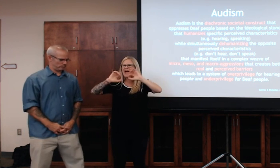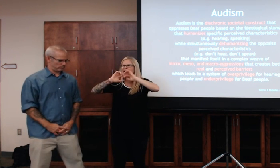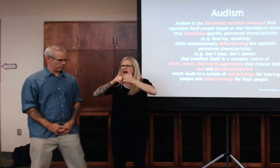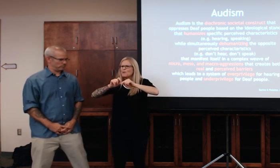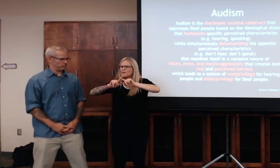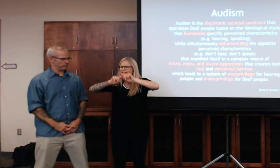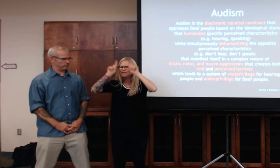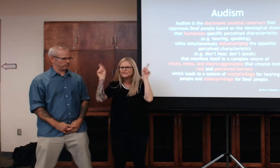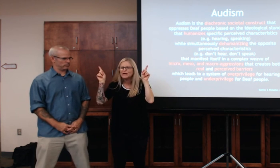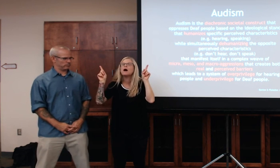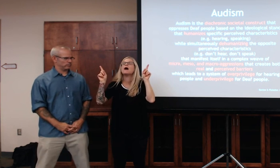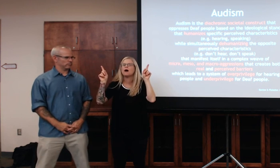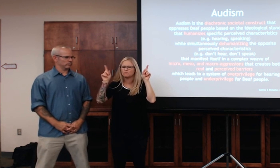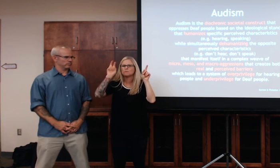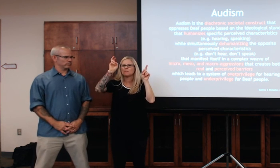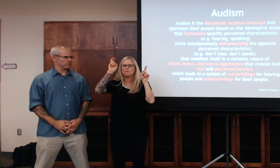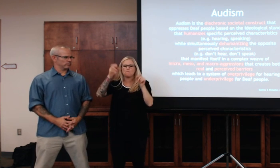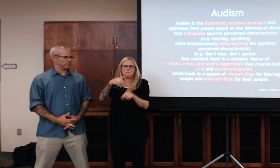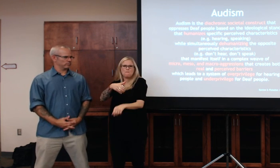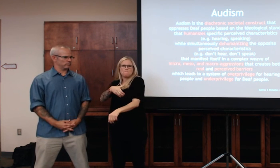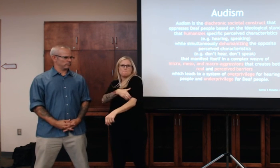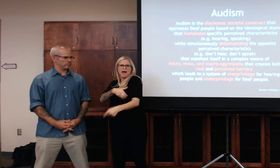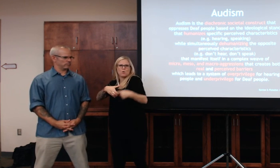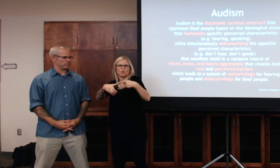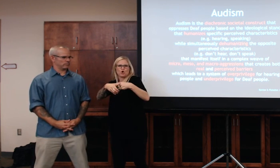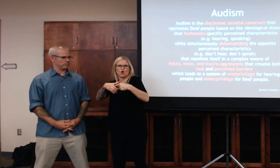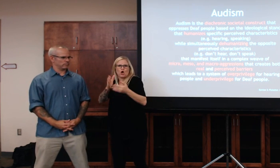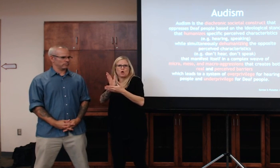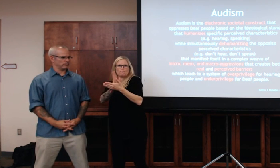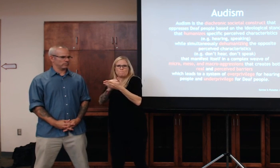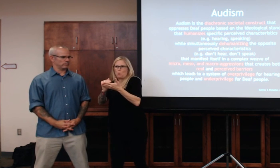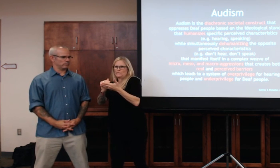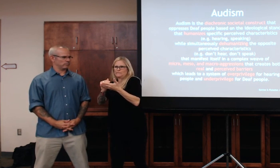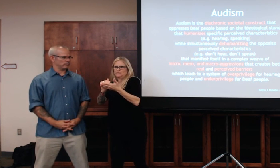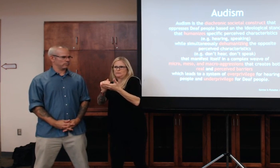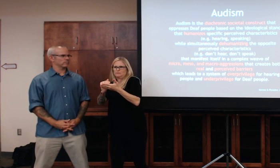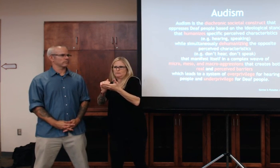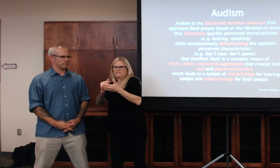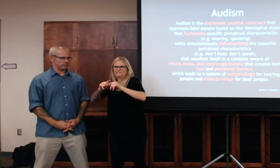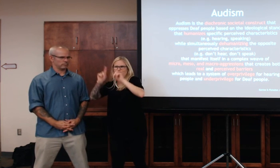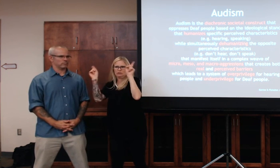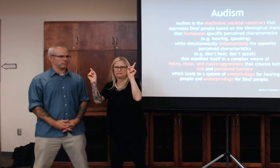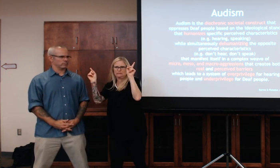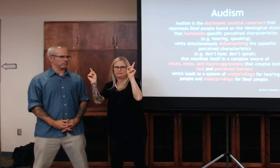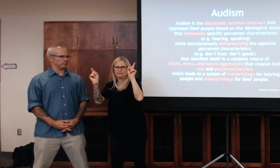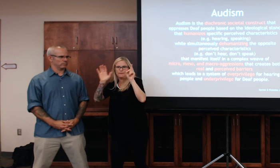different meaning. How is it different? It's the power portion of it. The power is different.